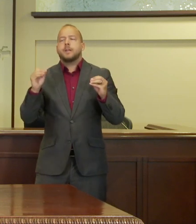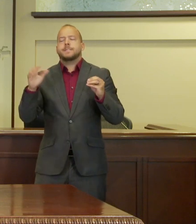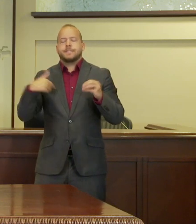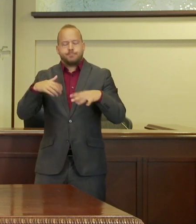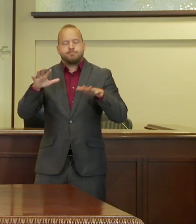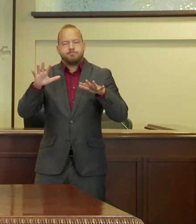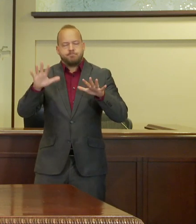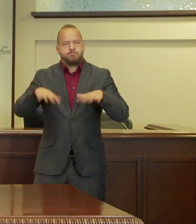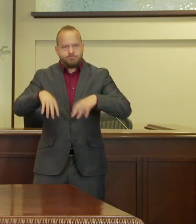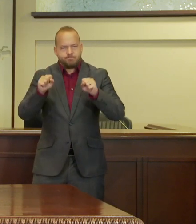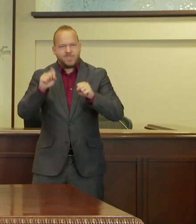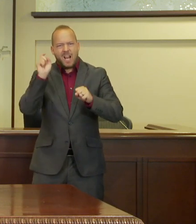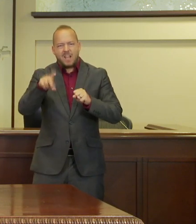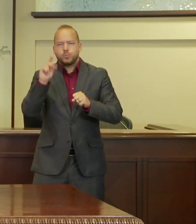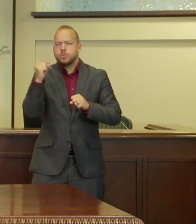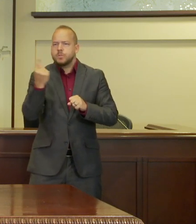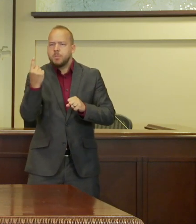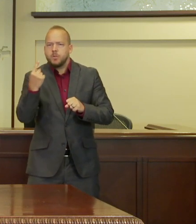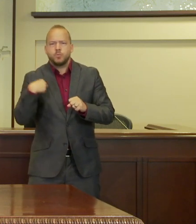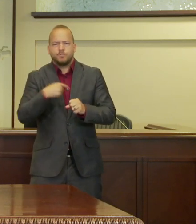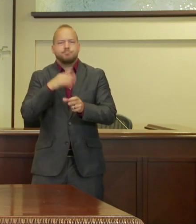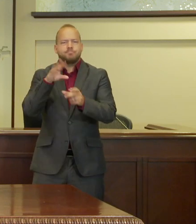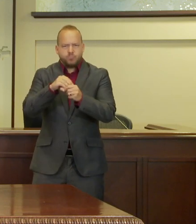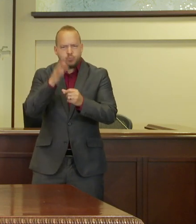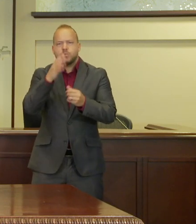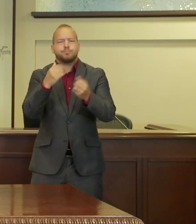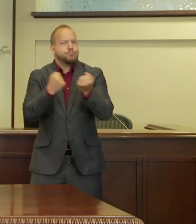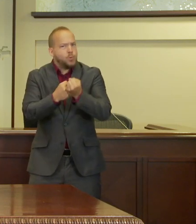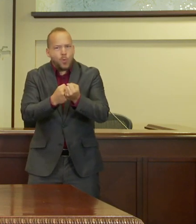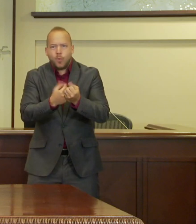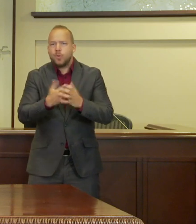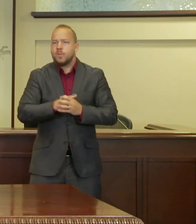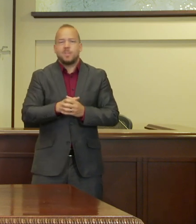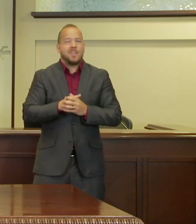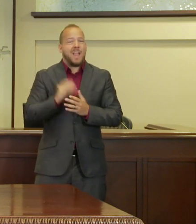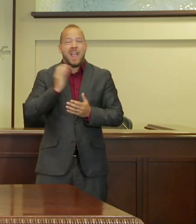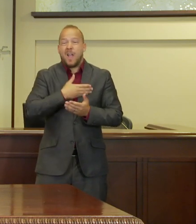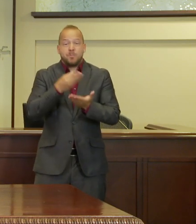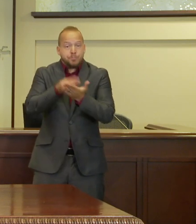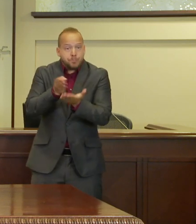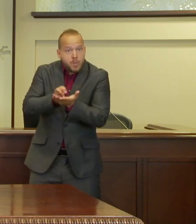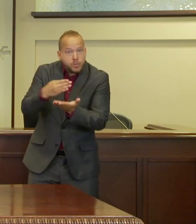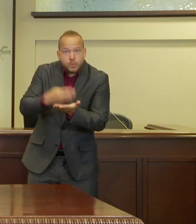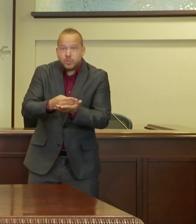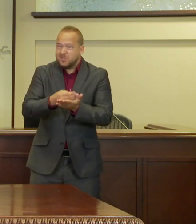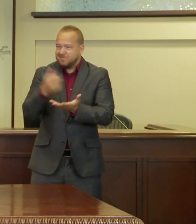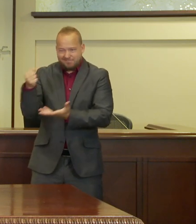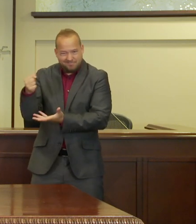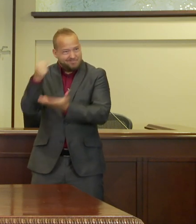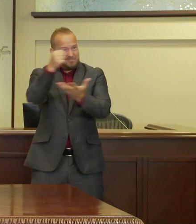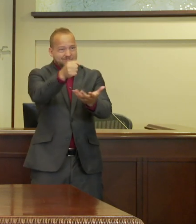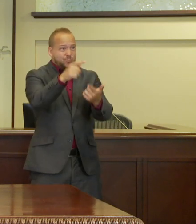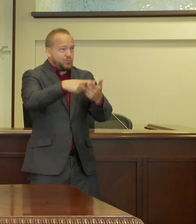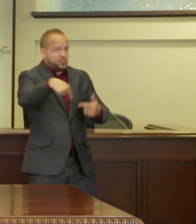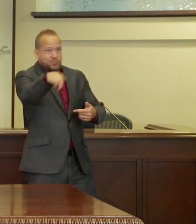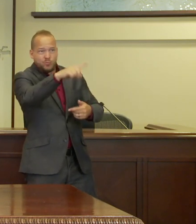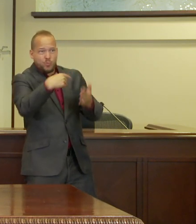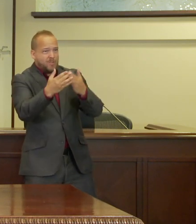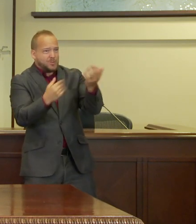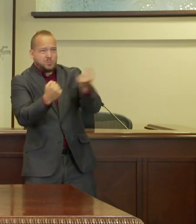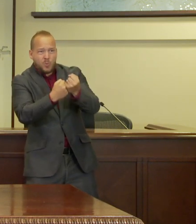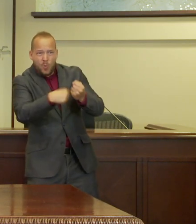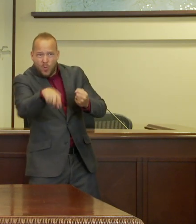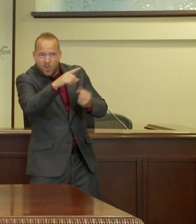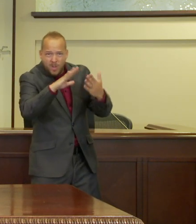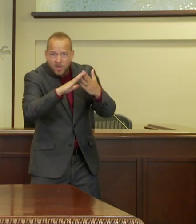that issue came up. I talked about how we are redirecting some of our resources to support and uplift children in this community, particularly Black